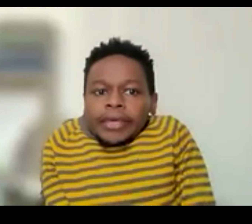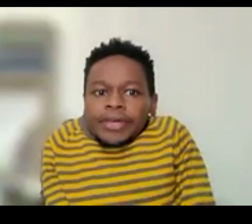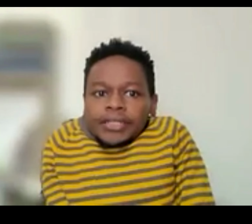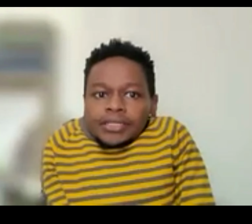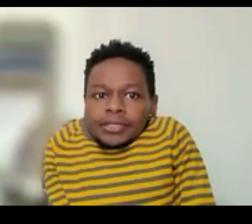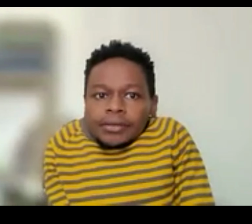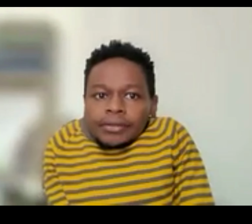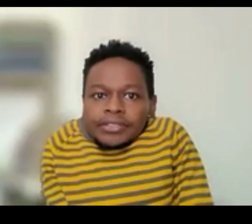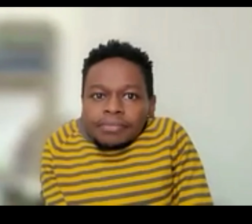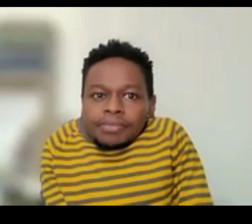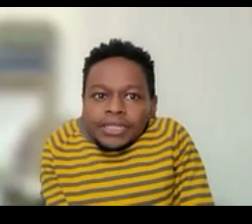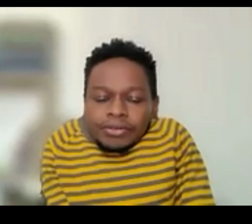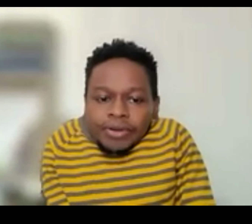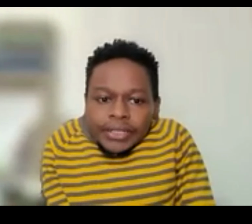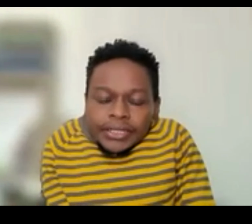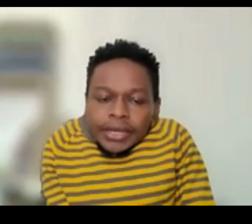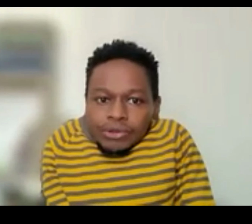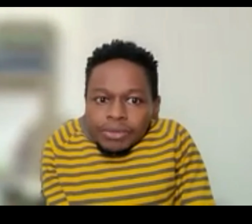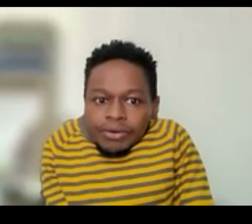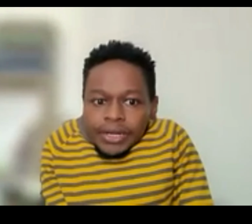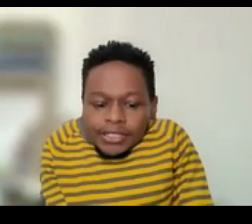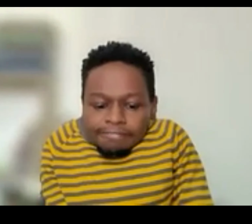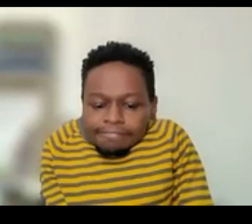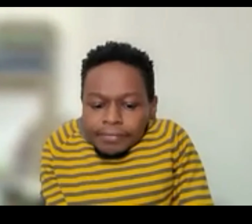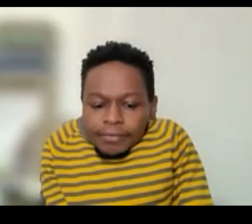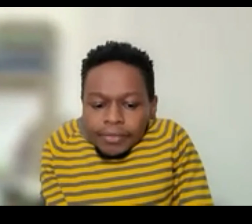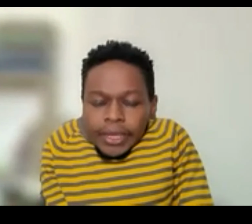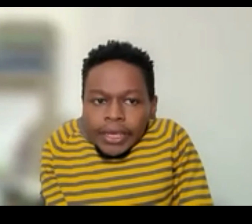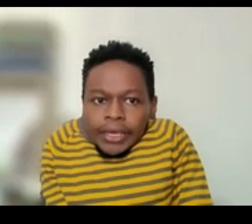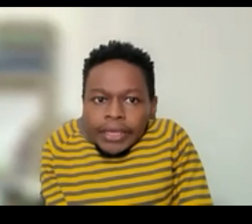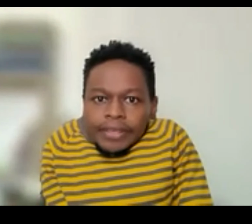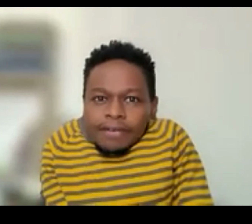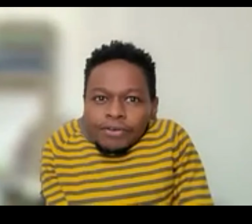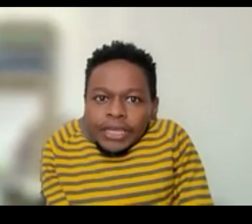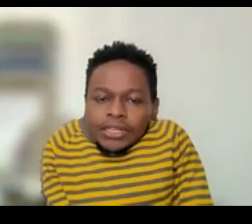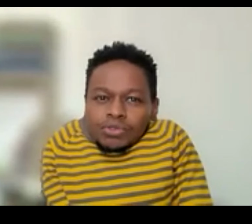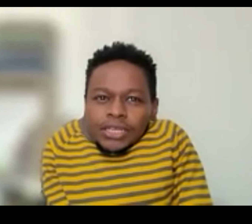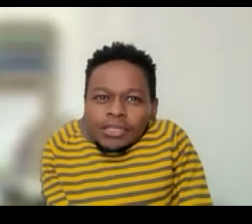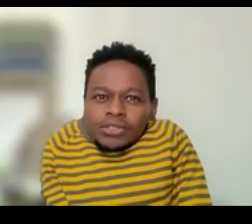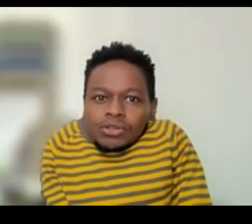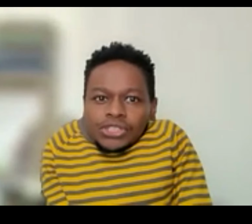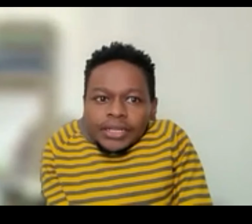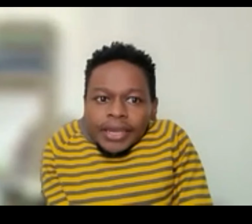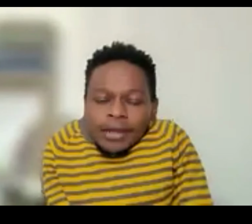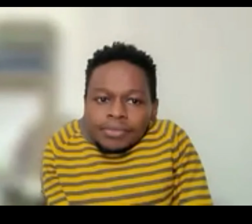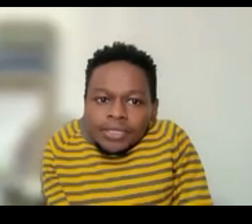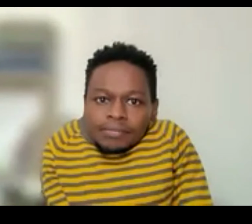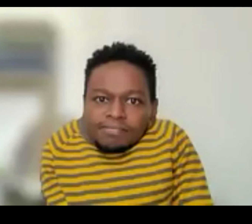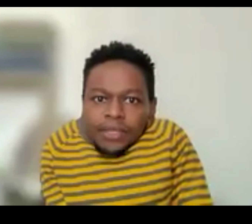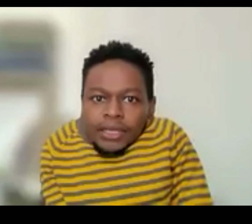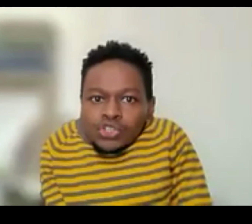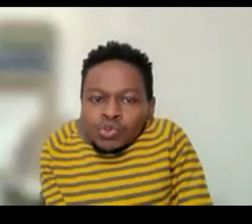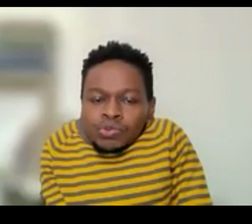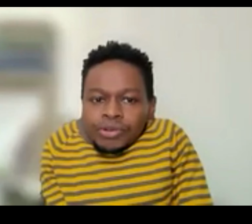that disability rights are human rights. And therefore, any new technology that comes should really be